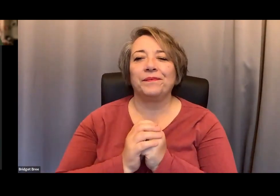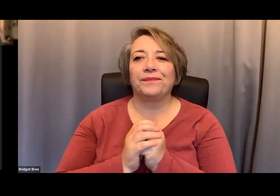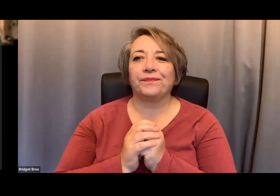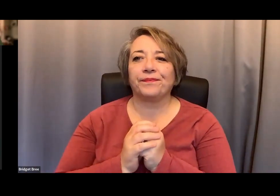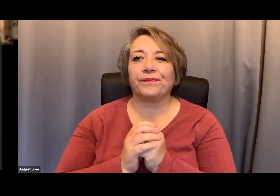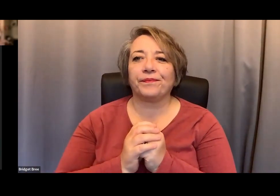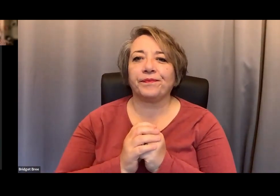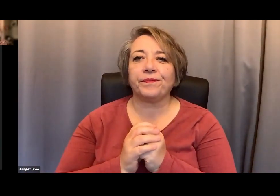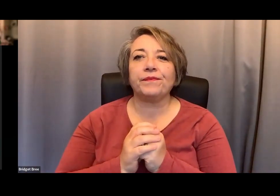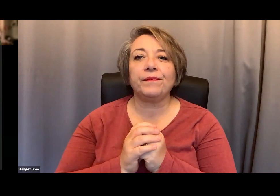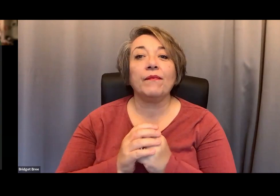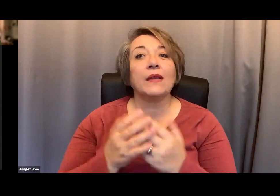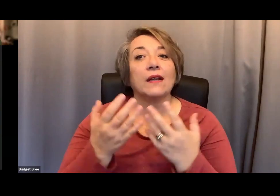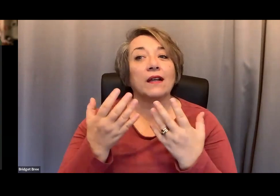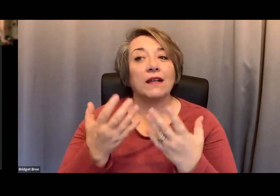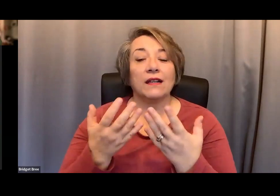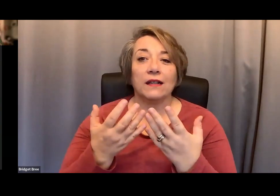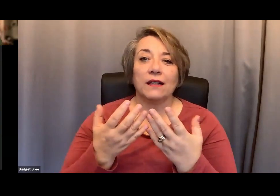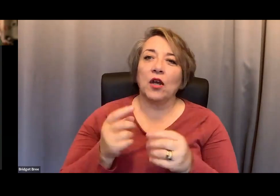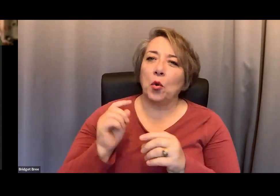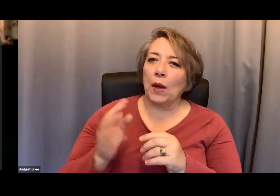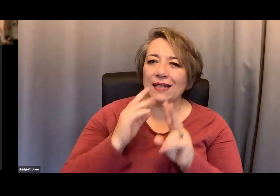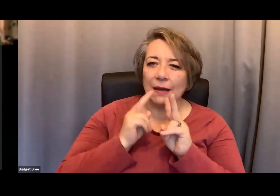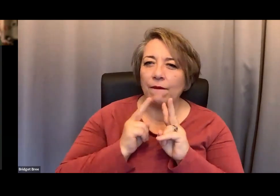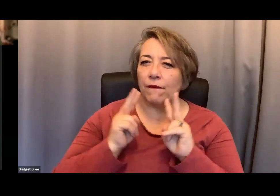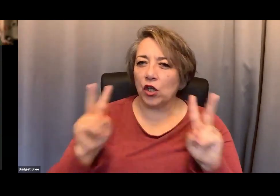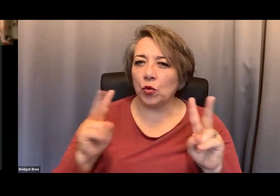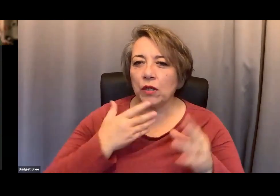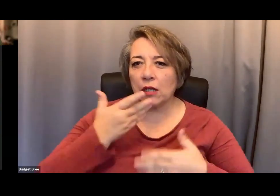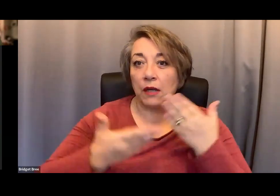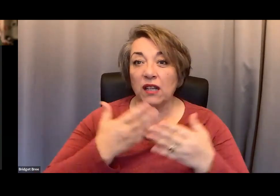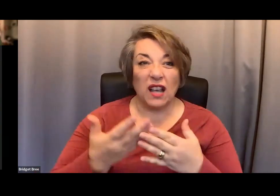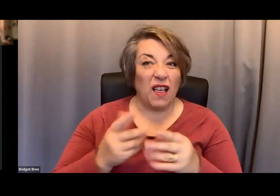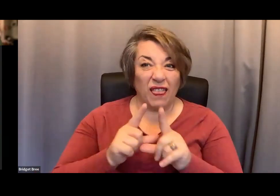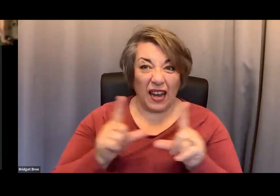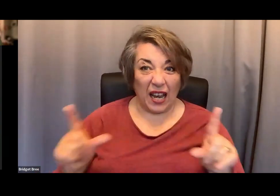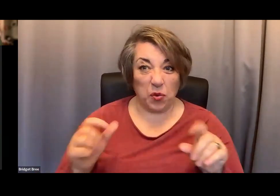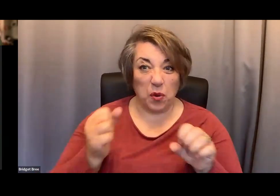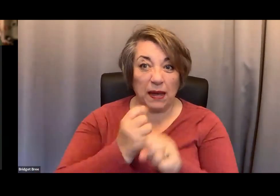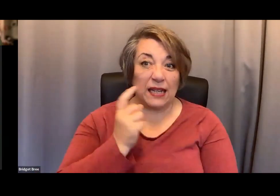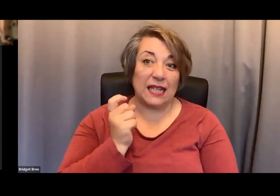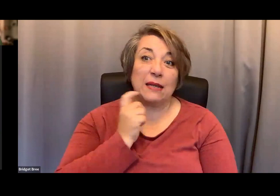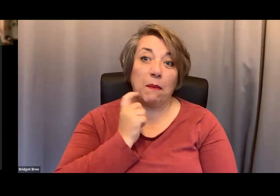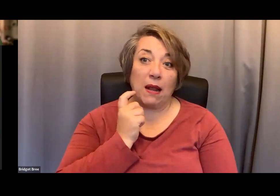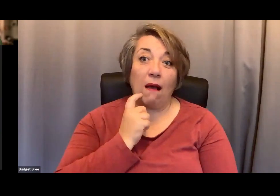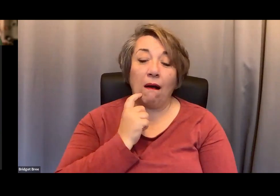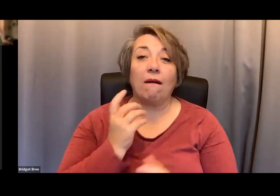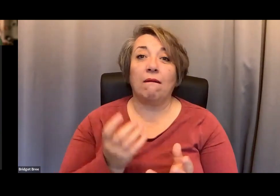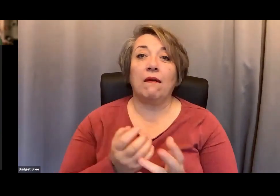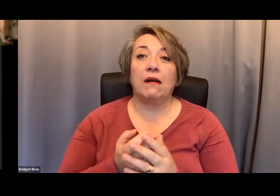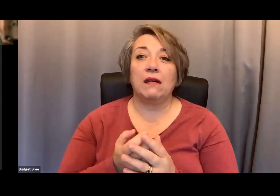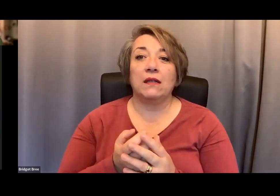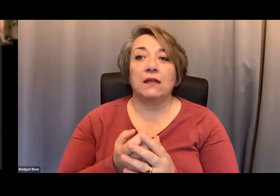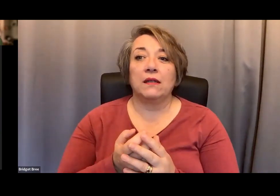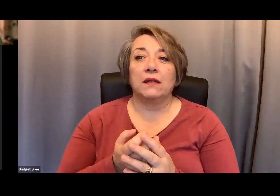So in this process, we provided some explainer visuals, we stripped back and simplified some of the language to help with this guiding of thinking about the